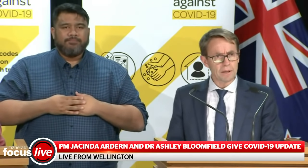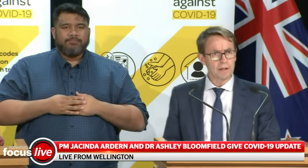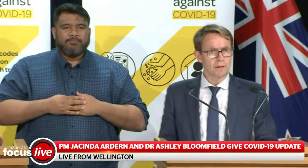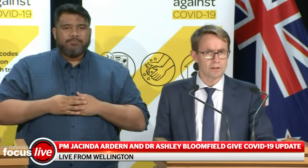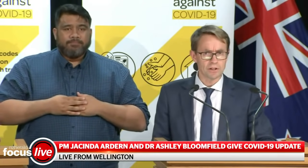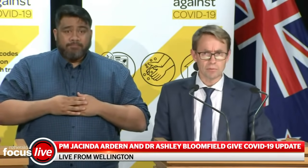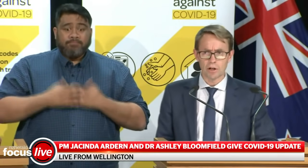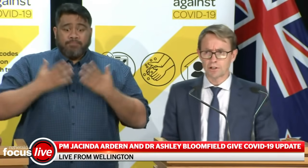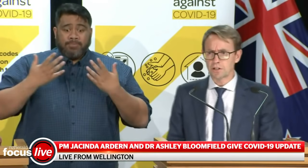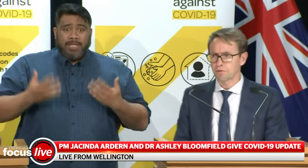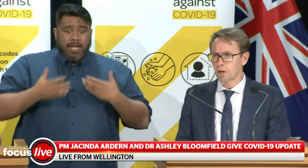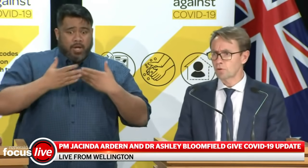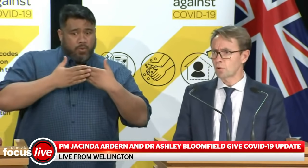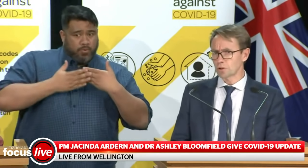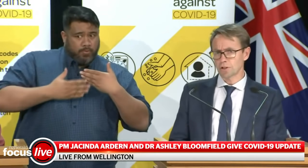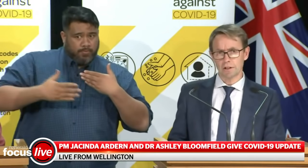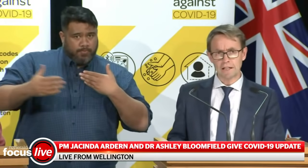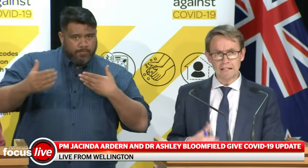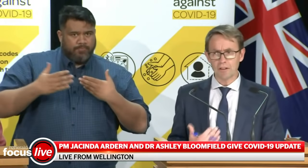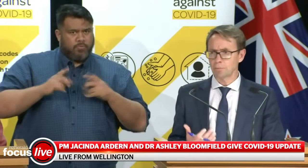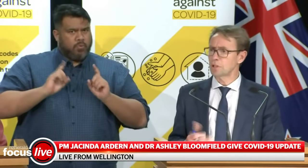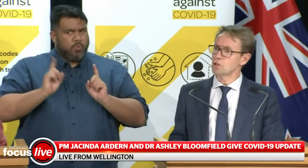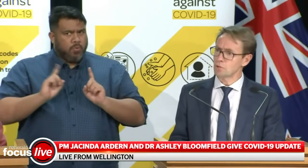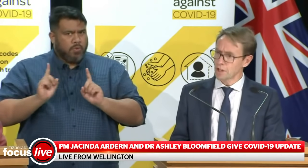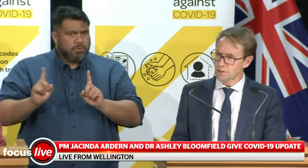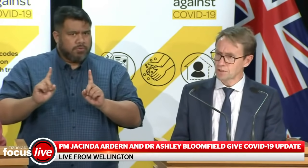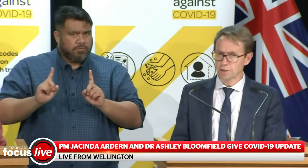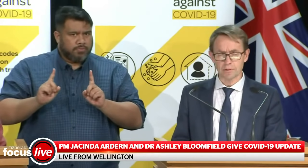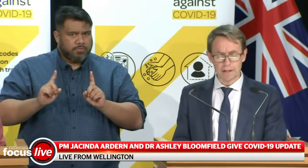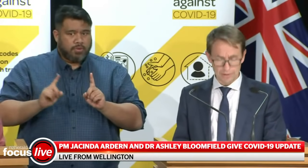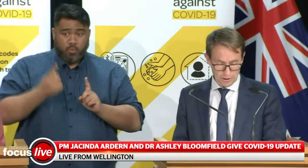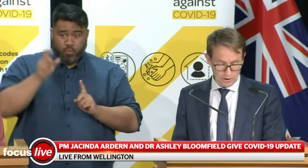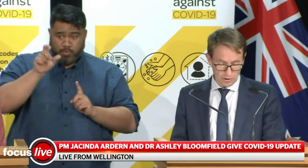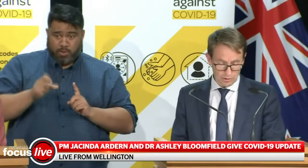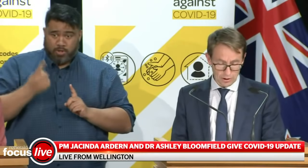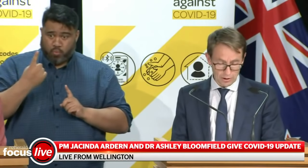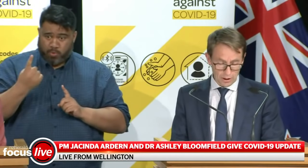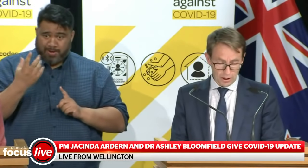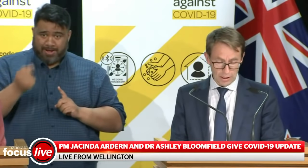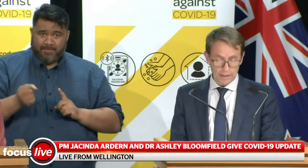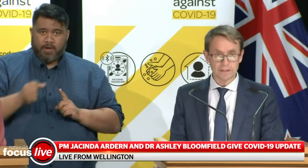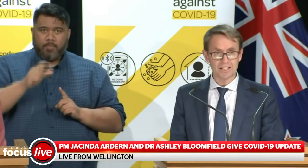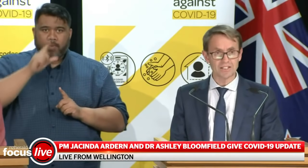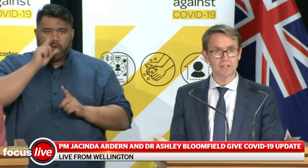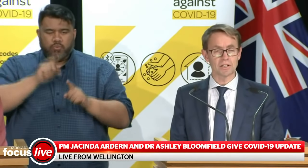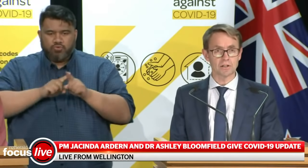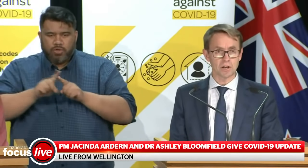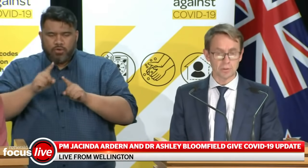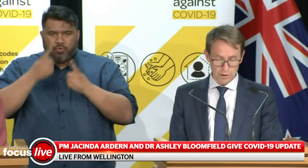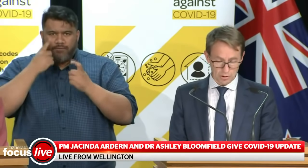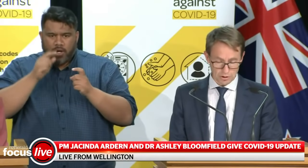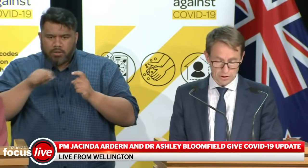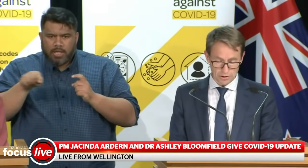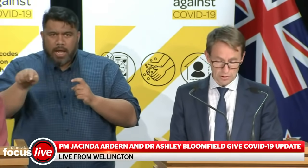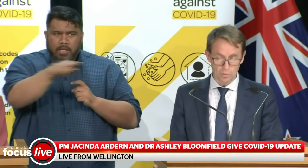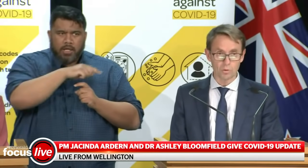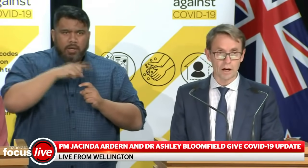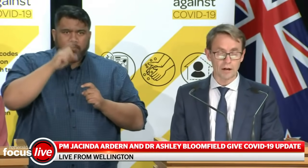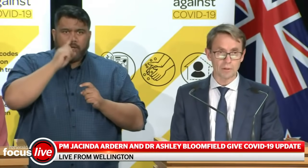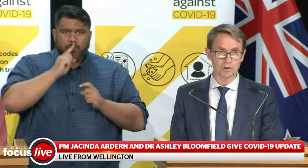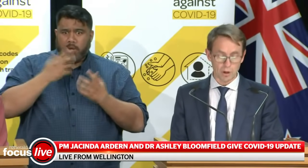action from here is that we identify, of course, any other potential cases that are out there. So there are testing centres open